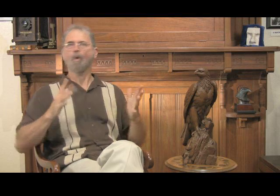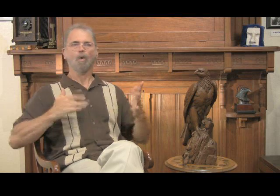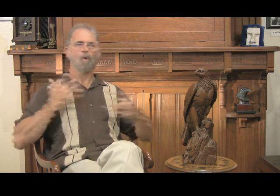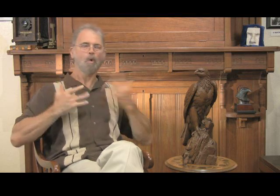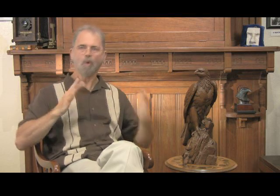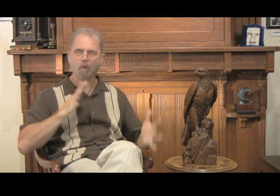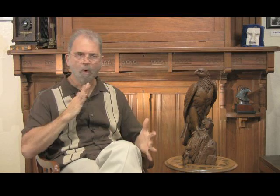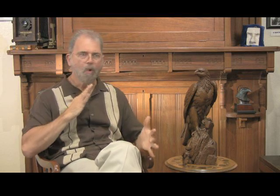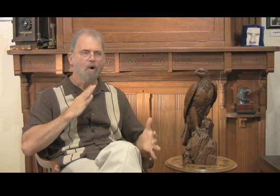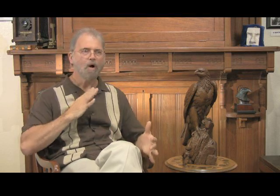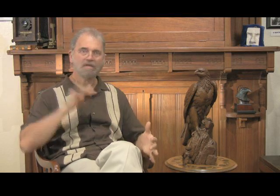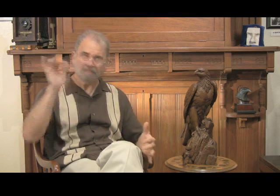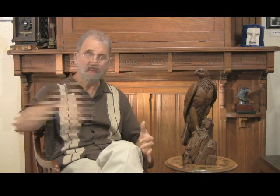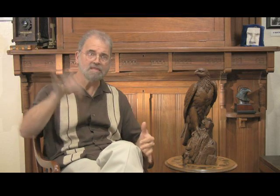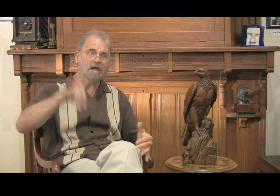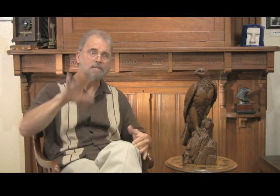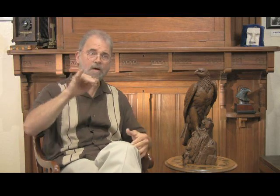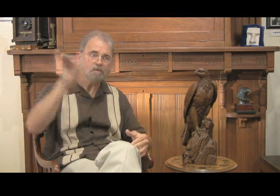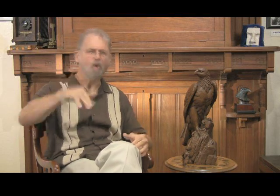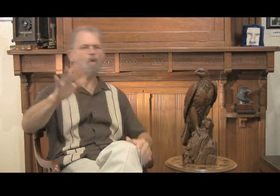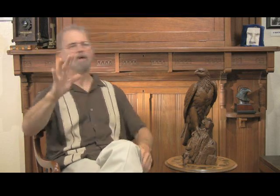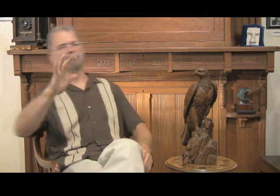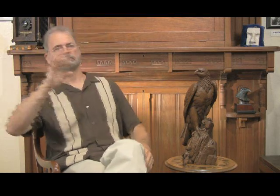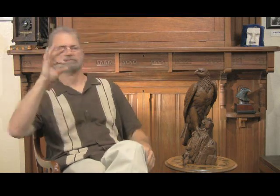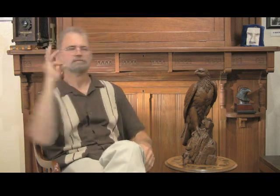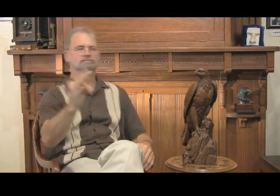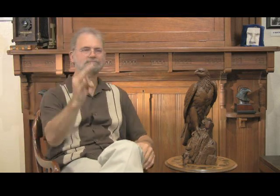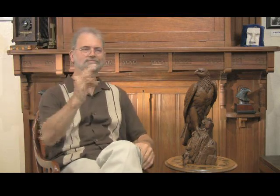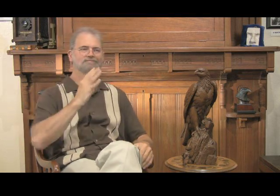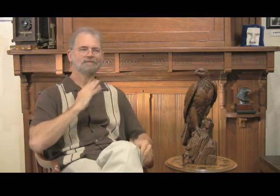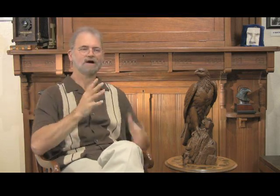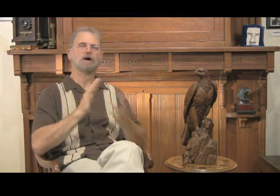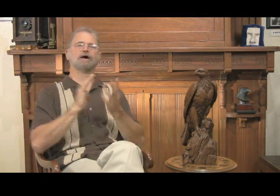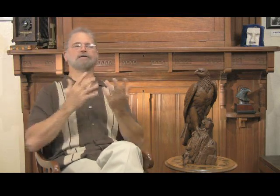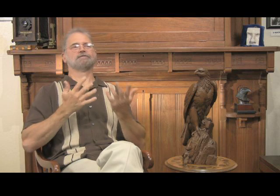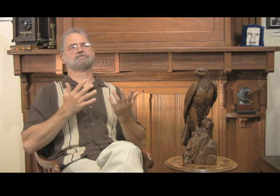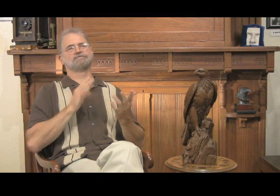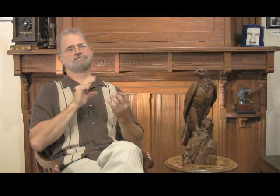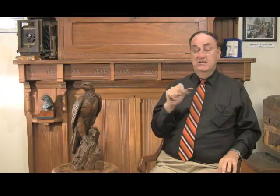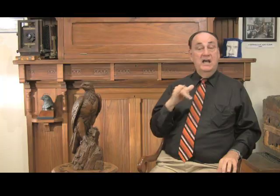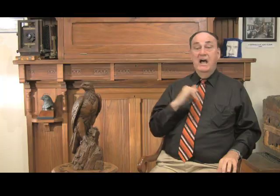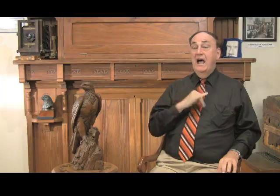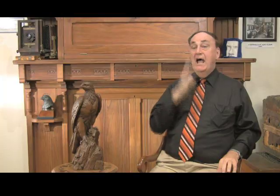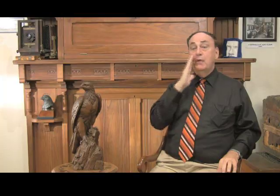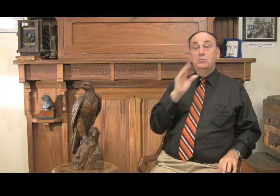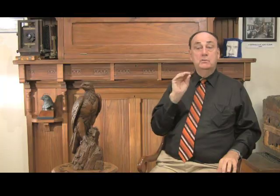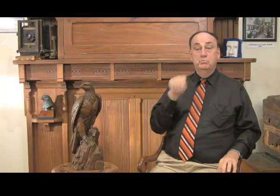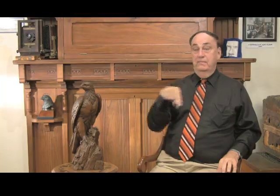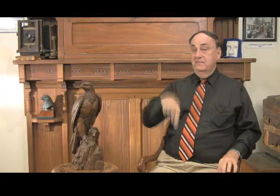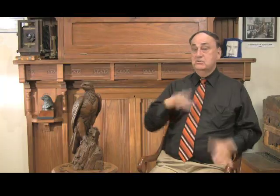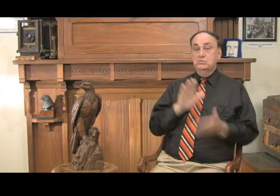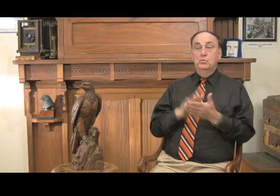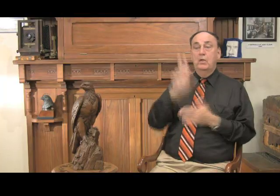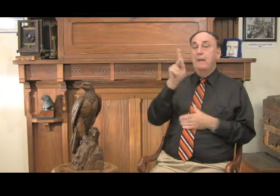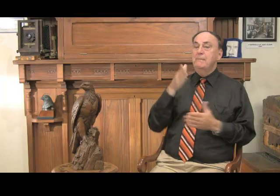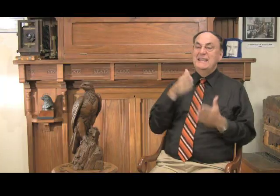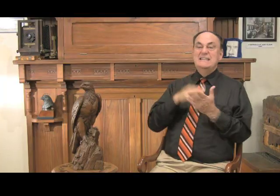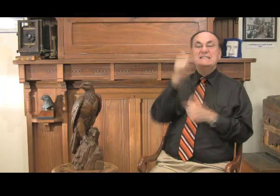education really excite people. They say, that's what it is, great. I would put this school up against any school for